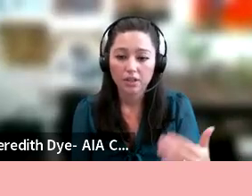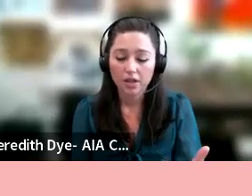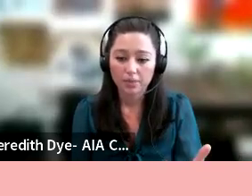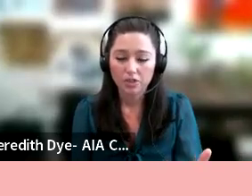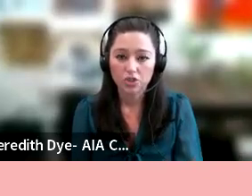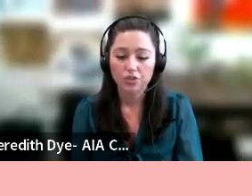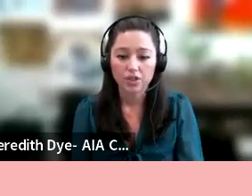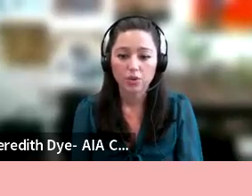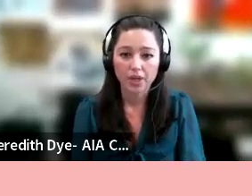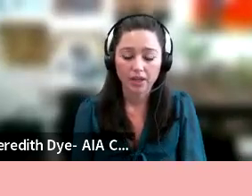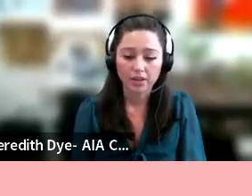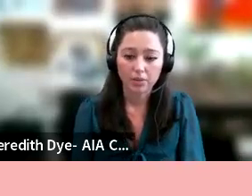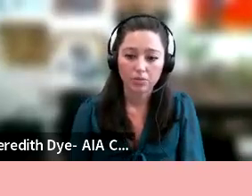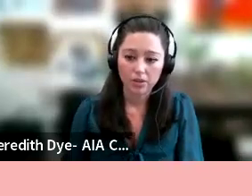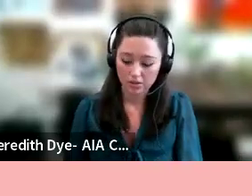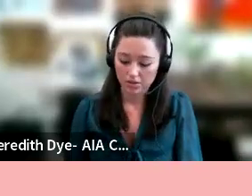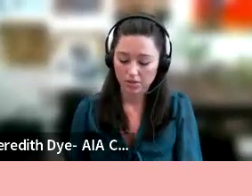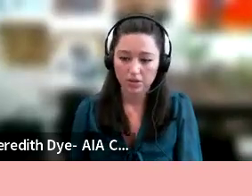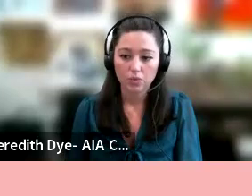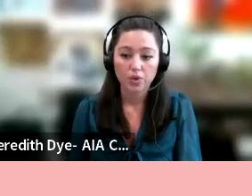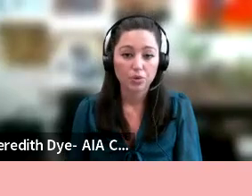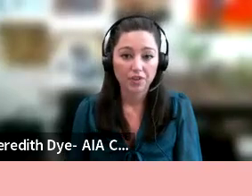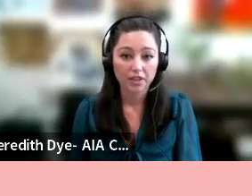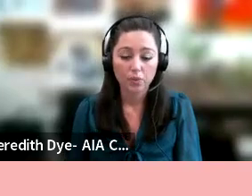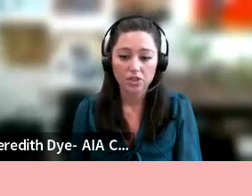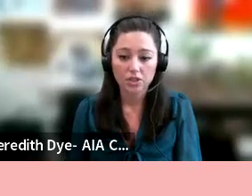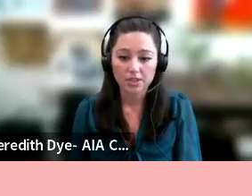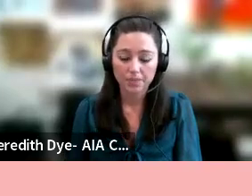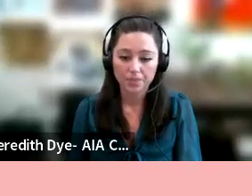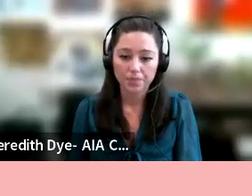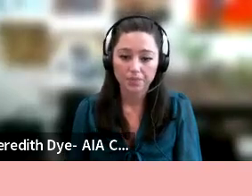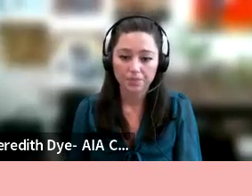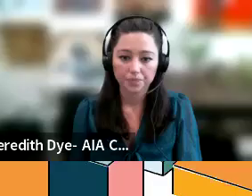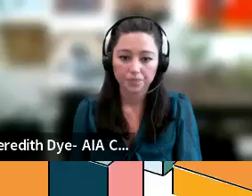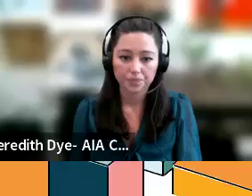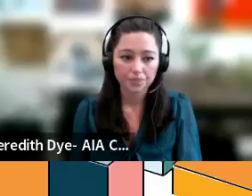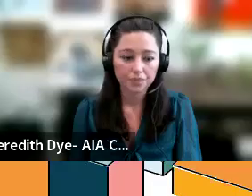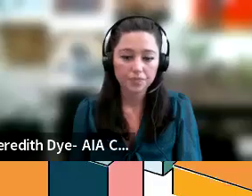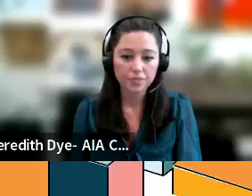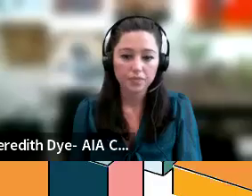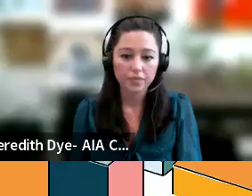them, ensure that you are paying them with prevailing wages.